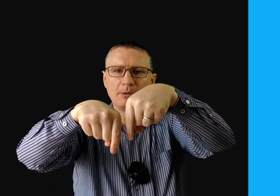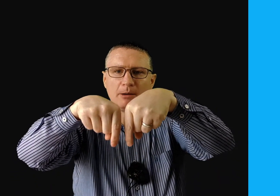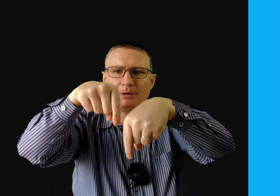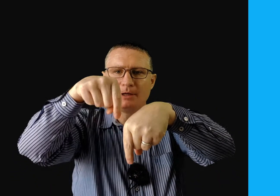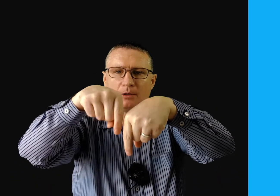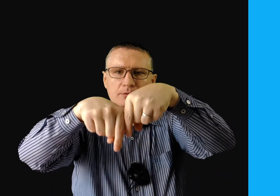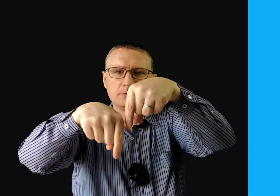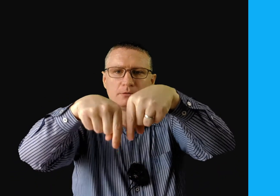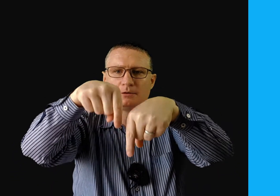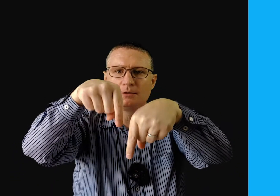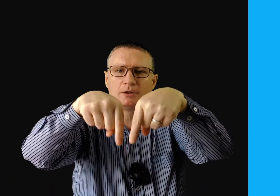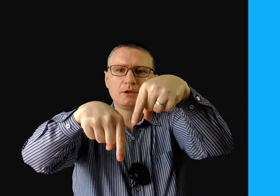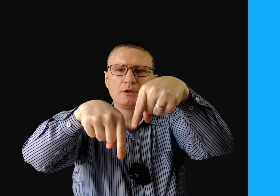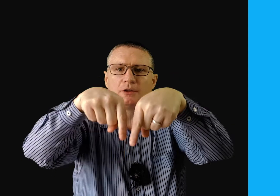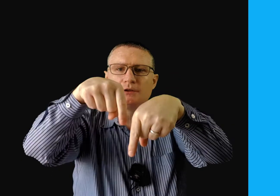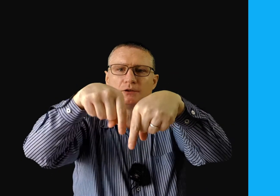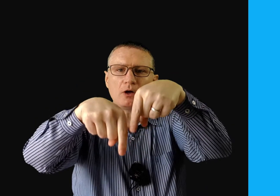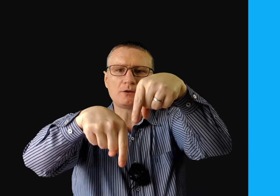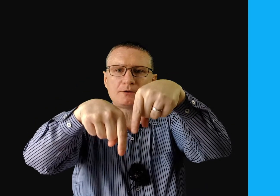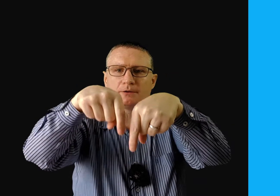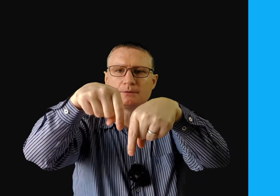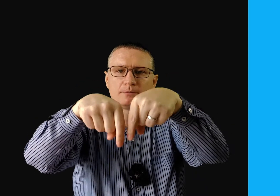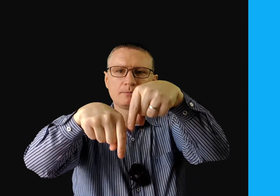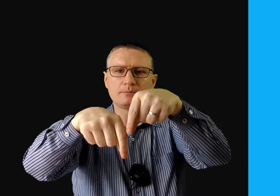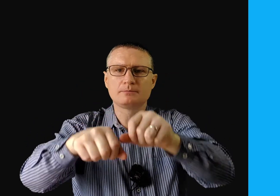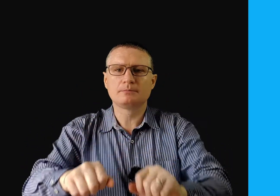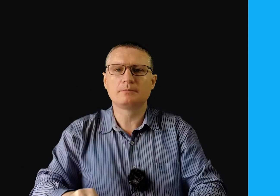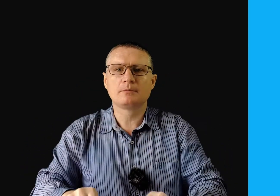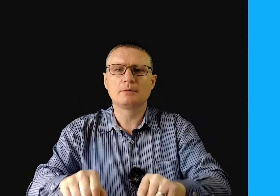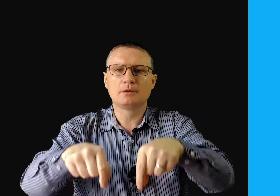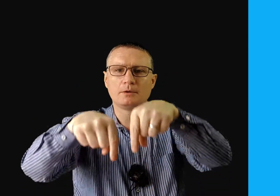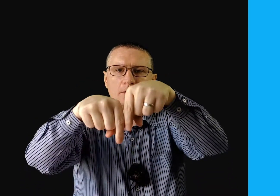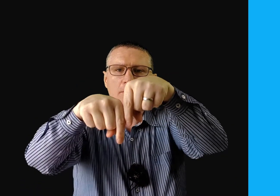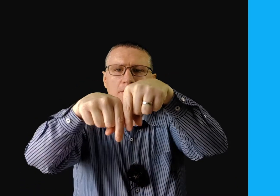move them up and down. Socks.